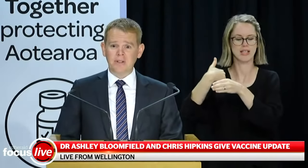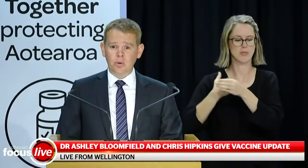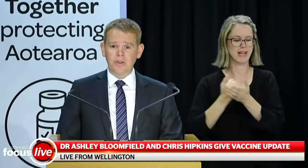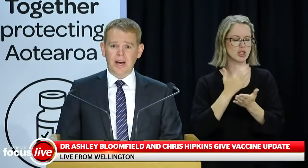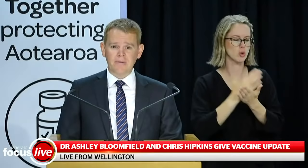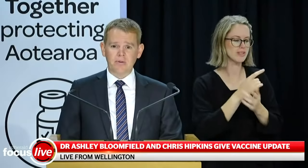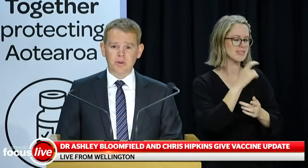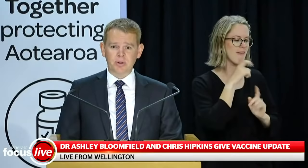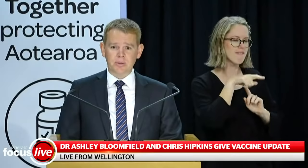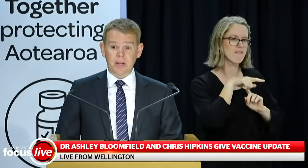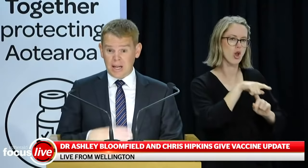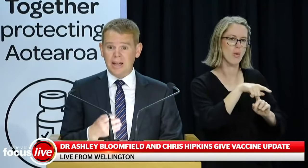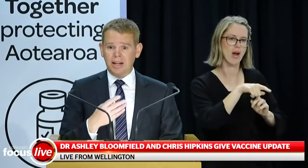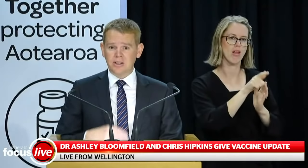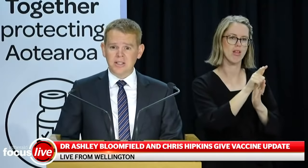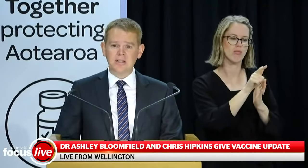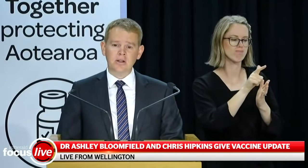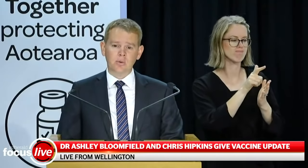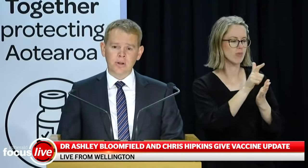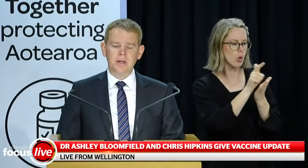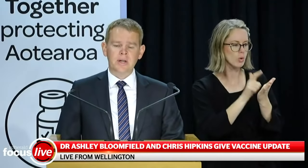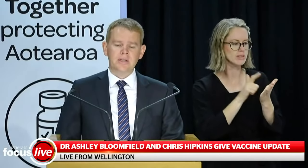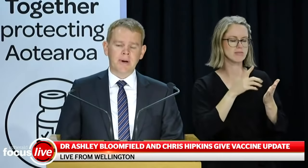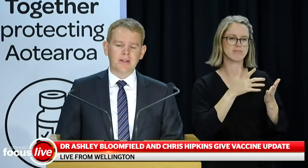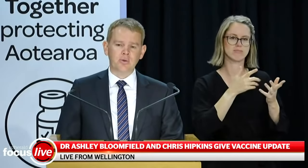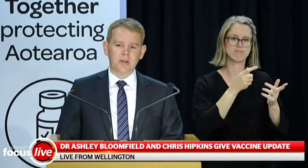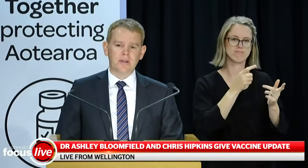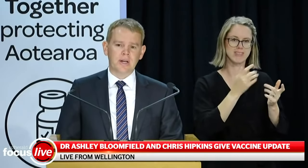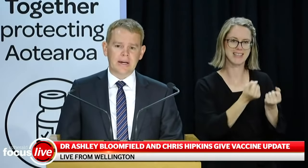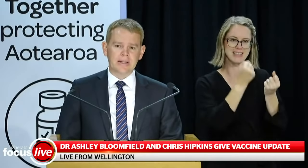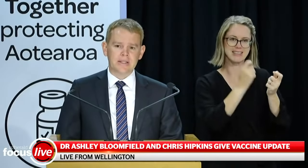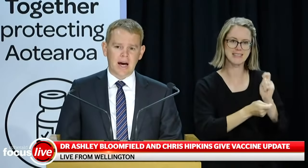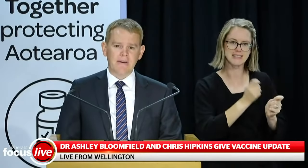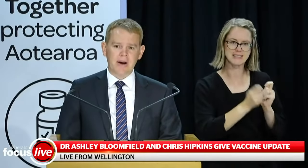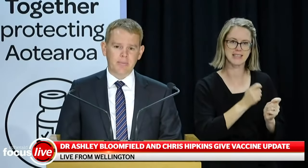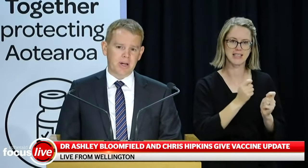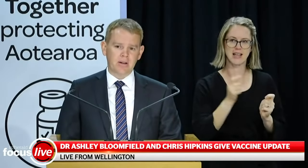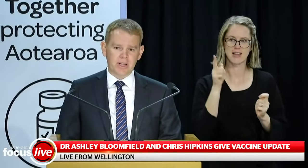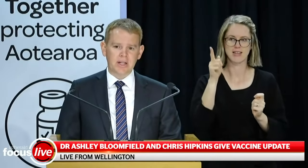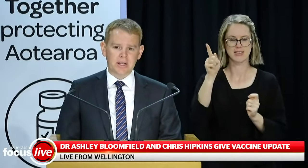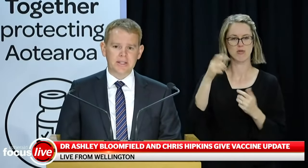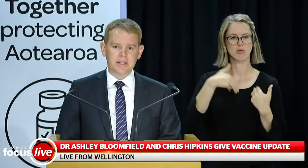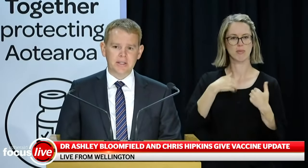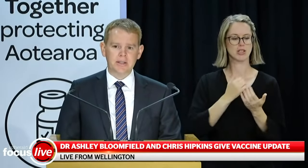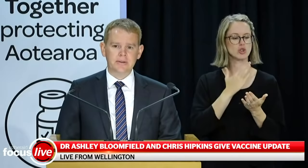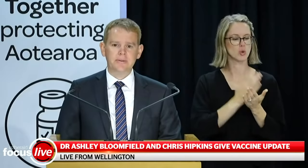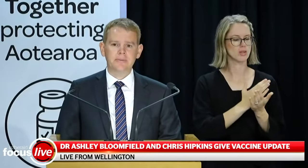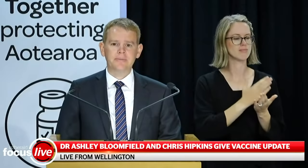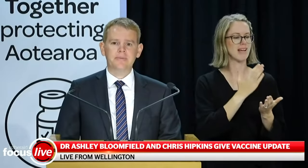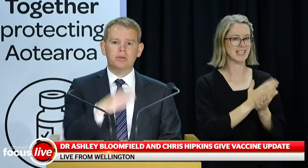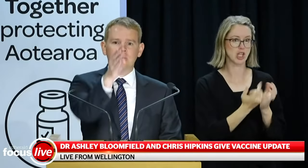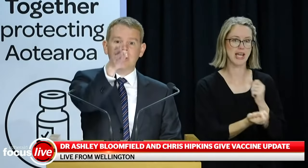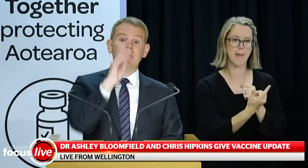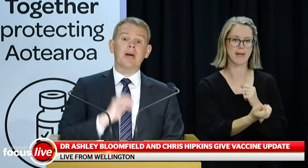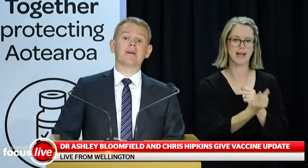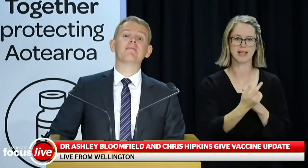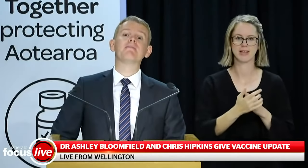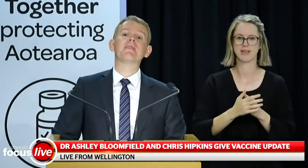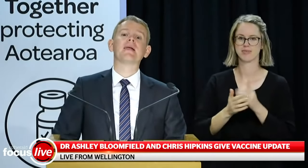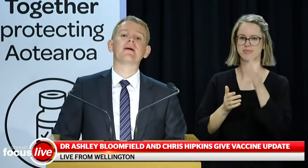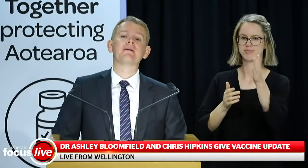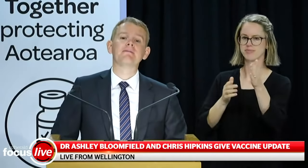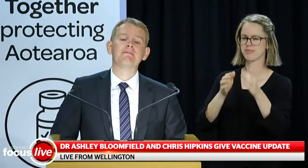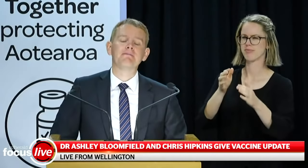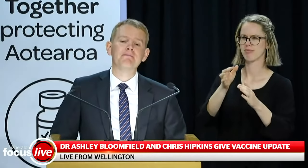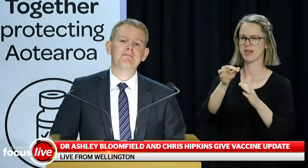health and safety law, they have the responsibility, and under the testing order, to make sure that their staff are being regularly tested. Are you concerned if this person